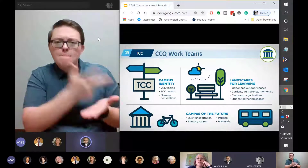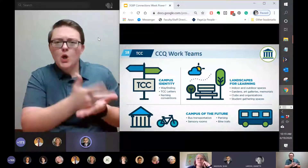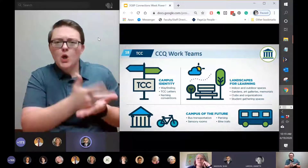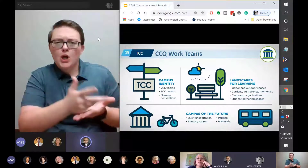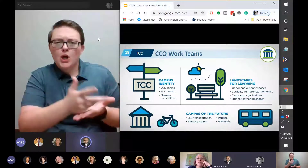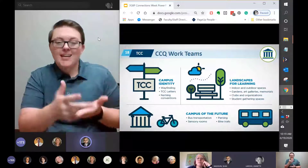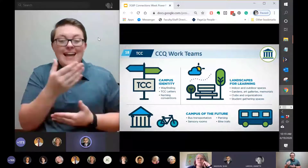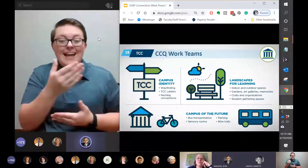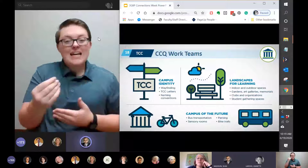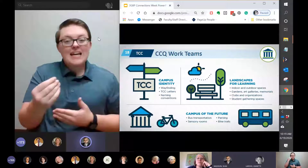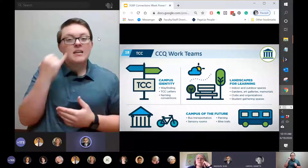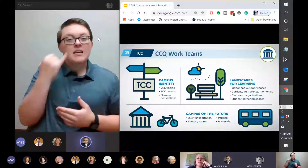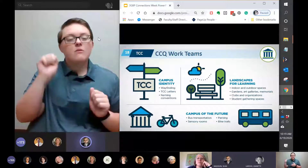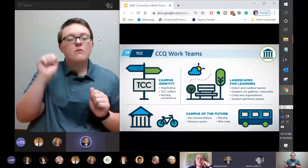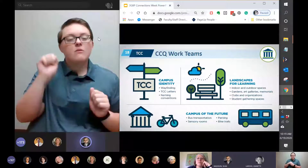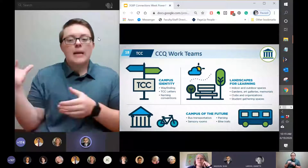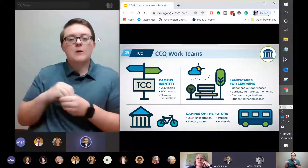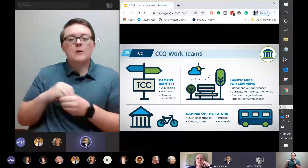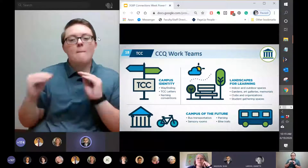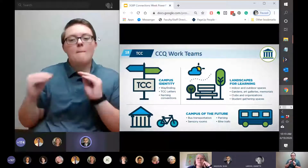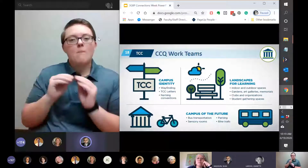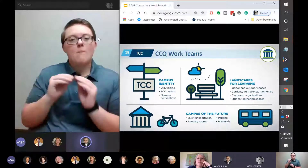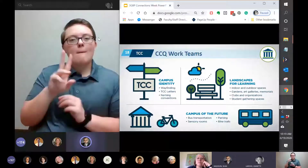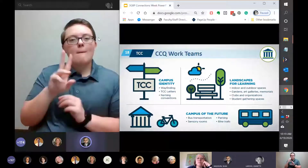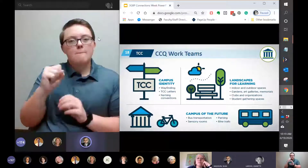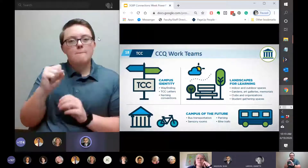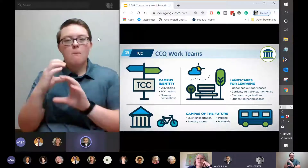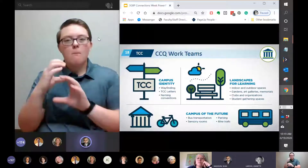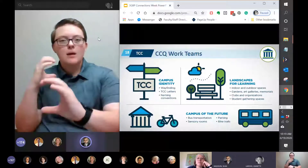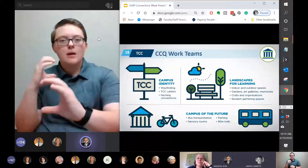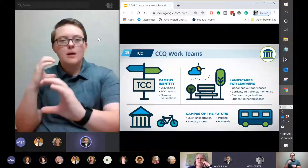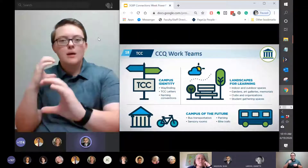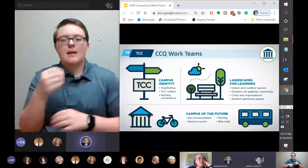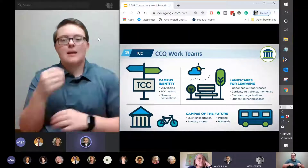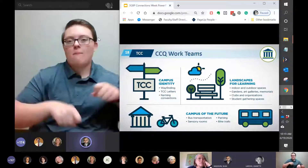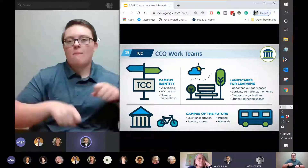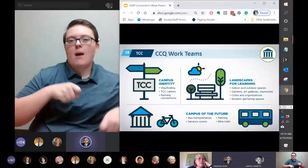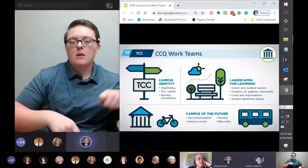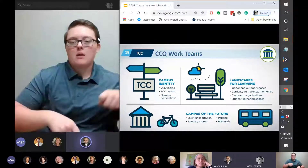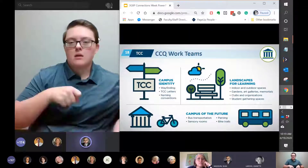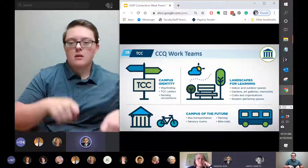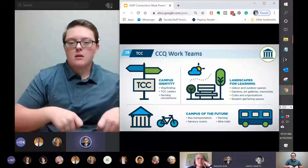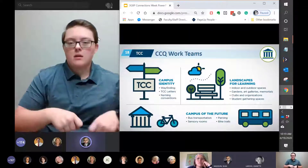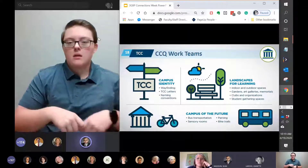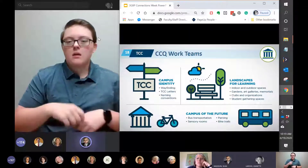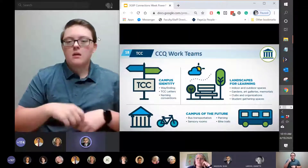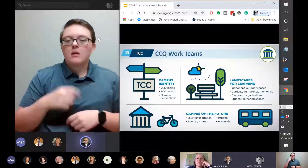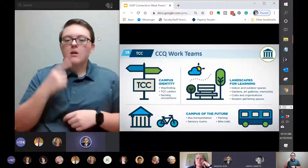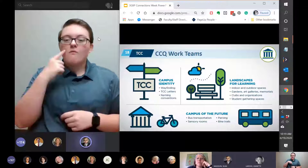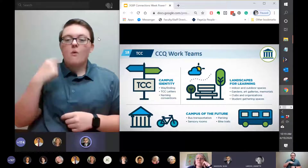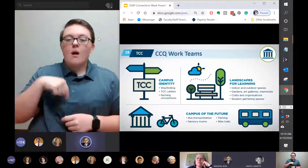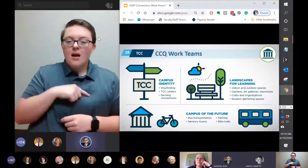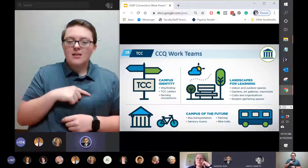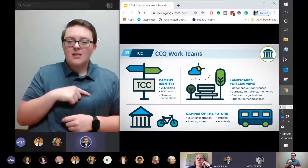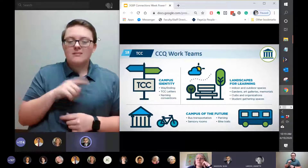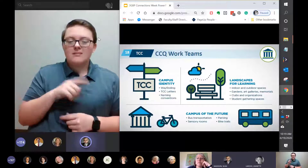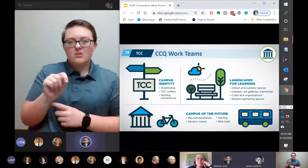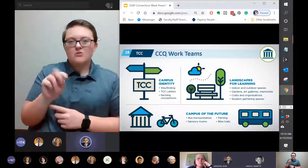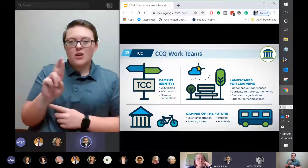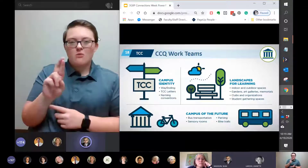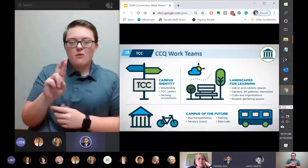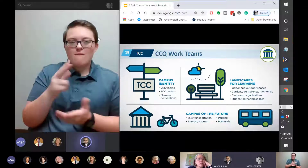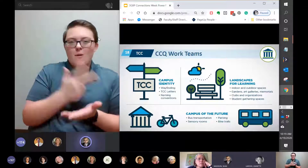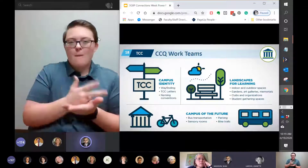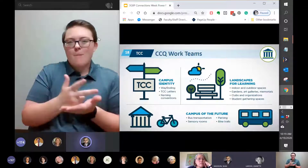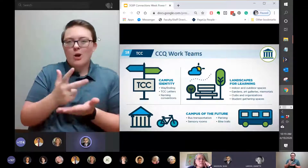bike transportation on each campus. And that are the Trinity River parking